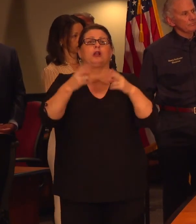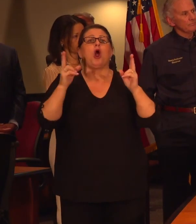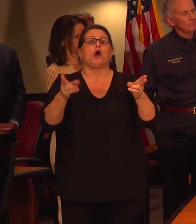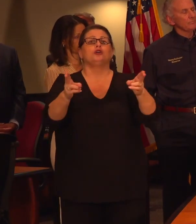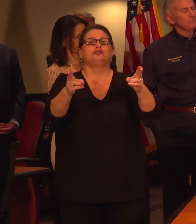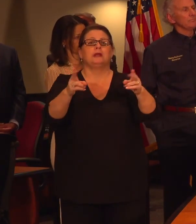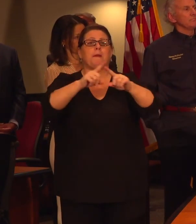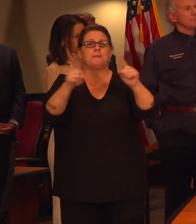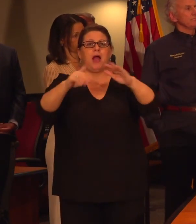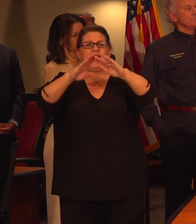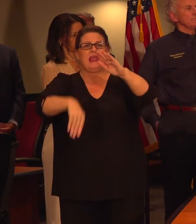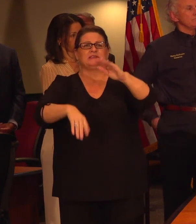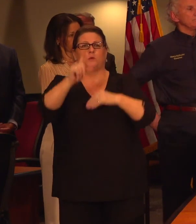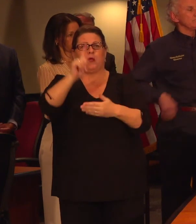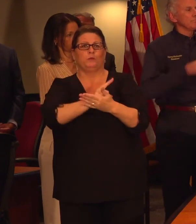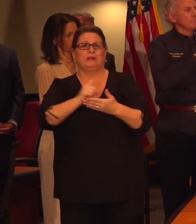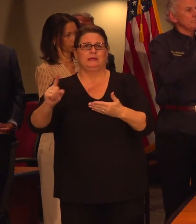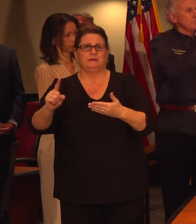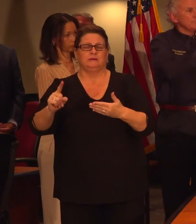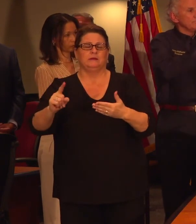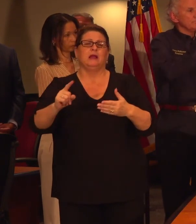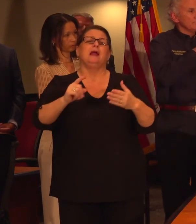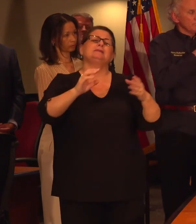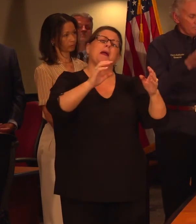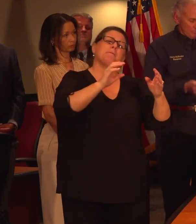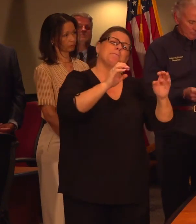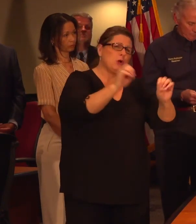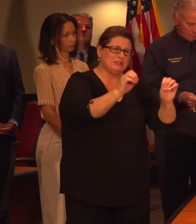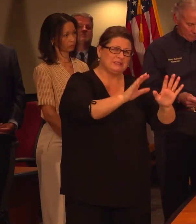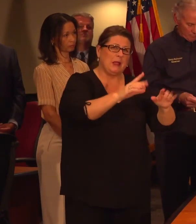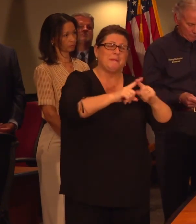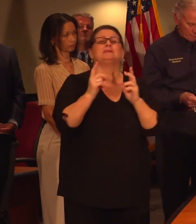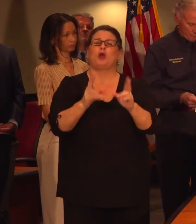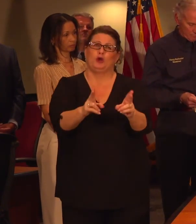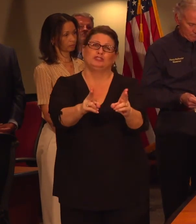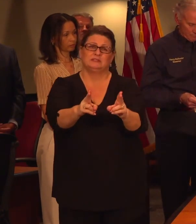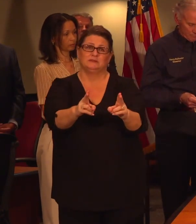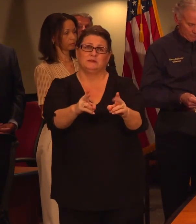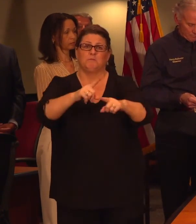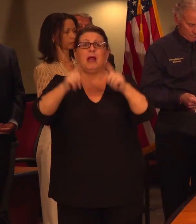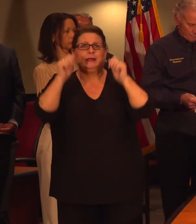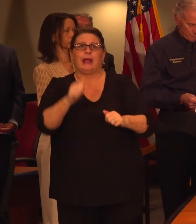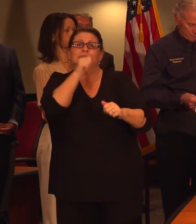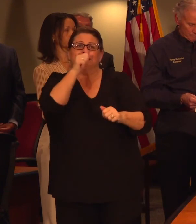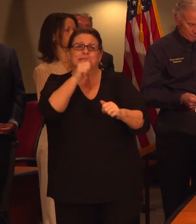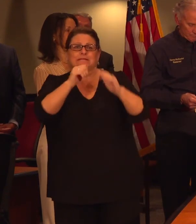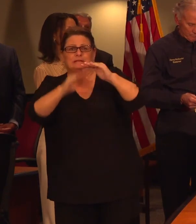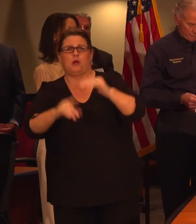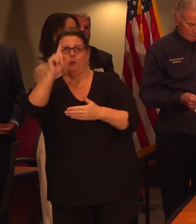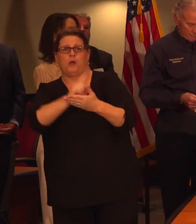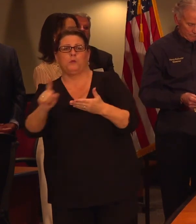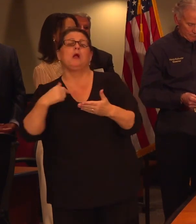than a week. Meaning if it's not an emergency, but it should get done in the next week, we are doing it. What we're